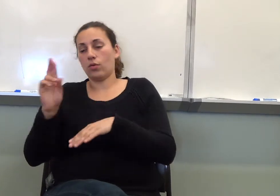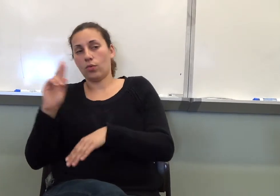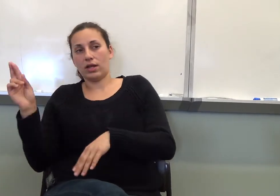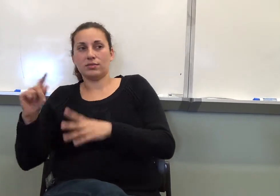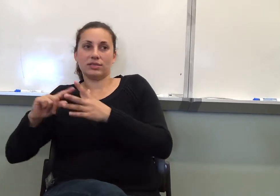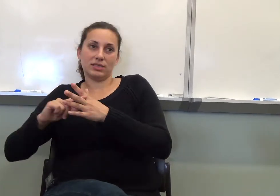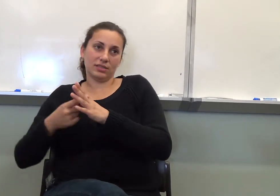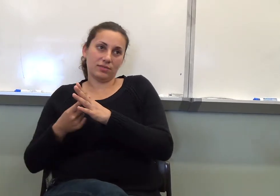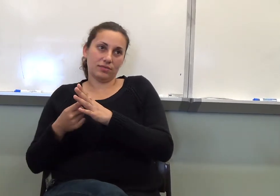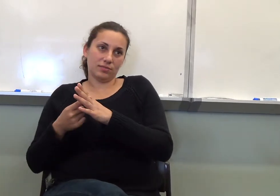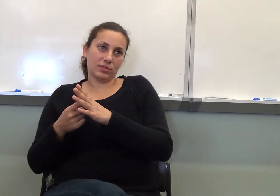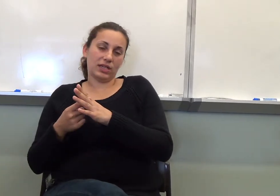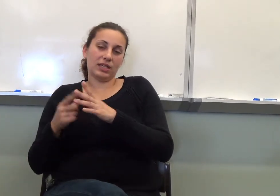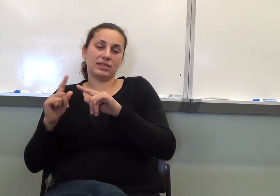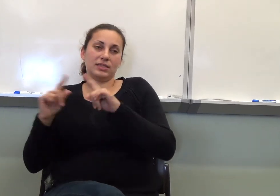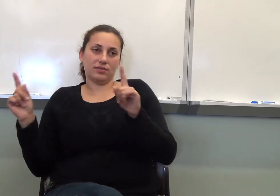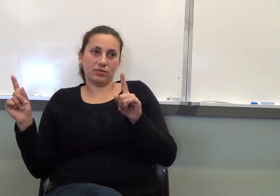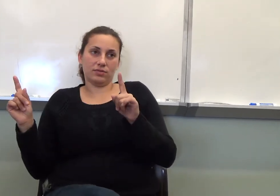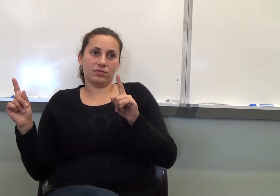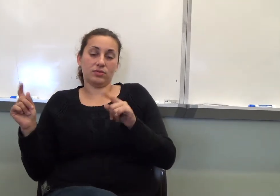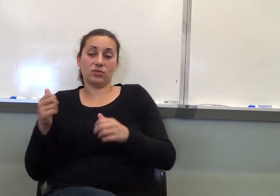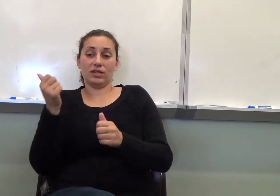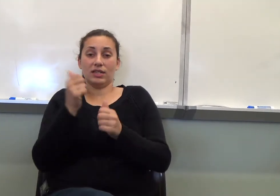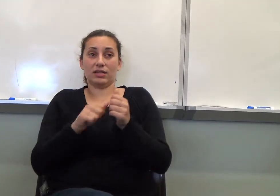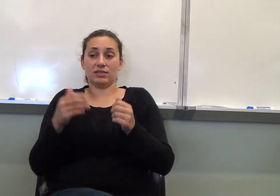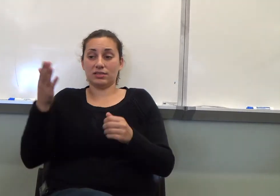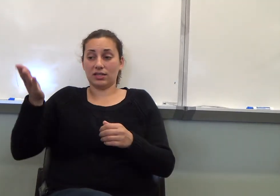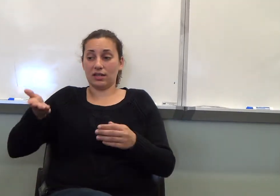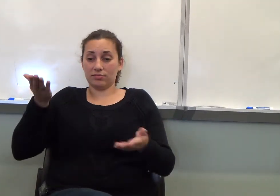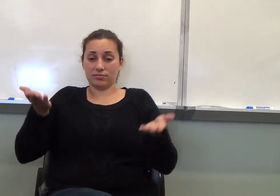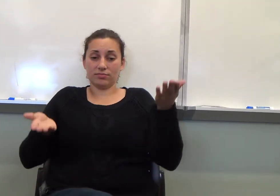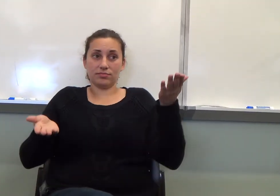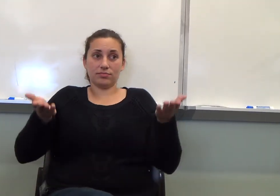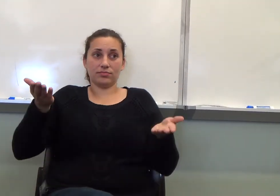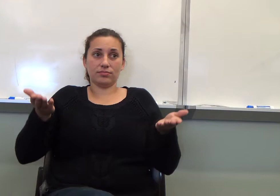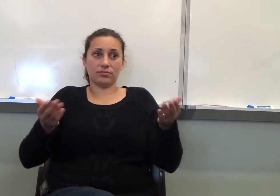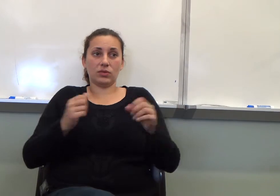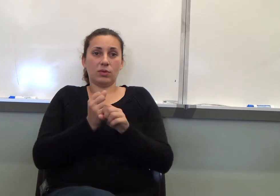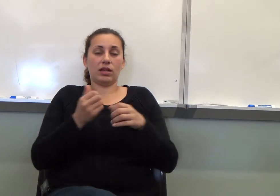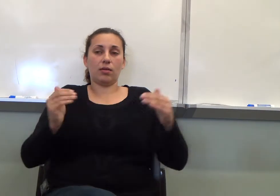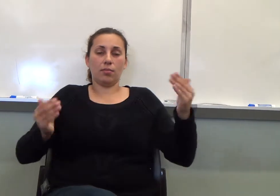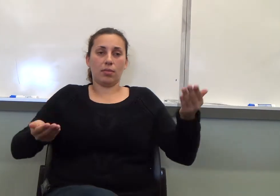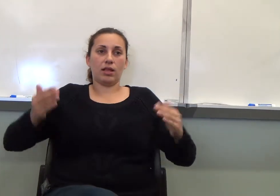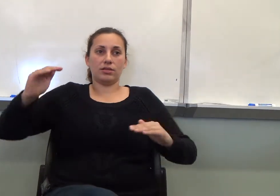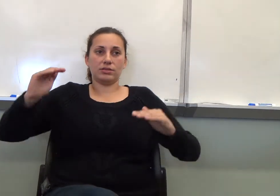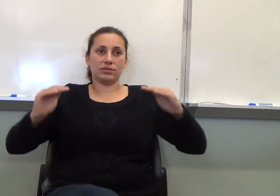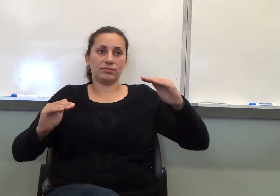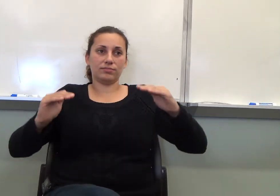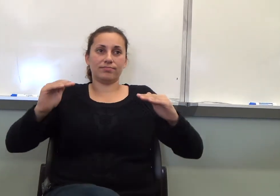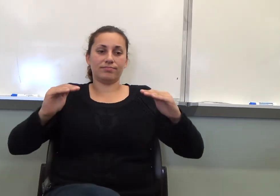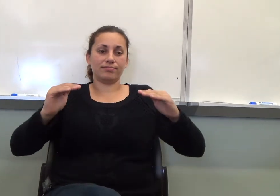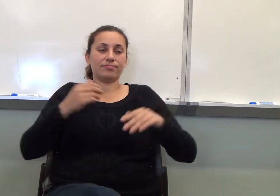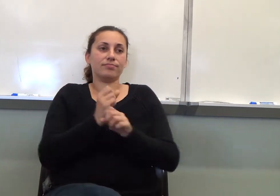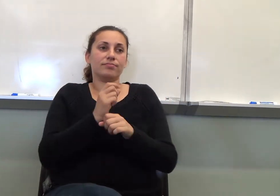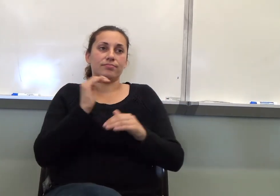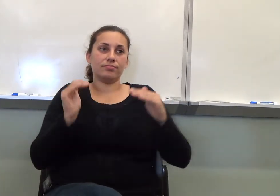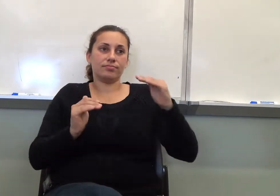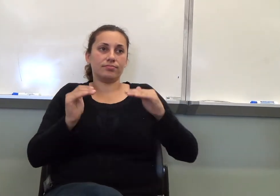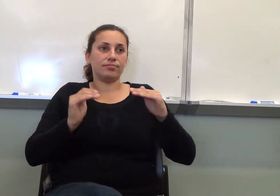you're changing what happens on each side, but keeping the balance of the two sides. And that's the key to this whole thing of algebra. So